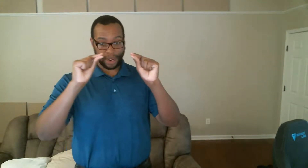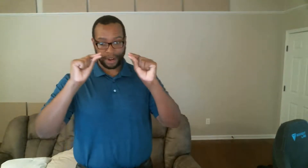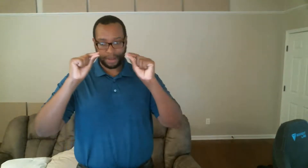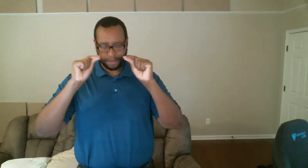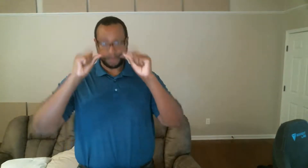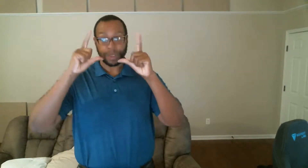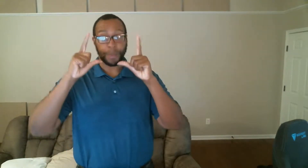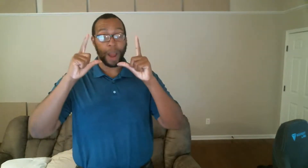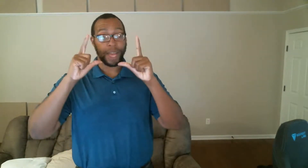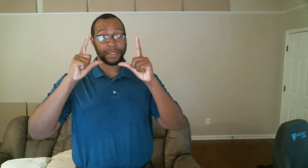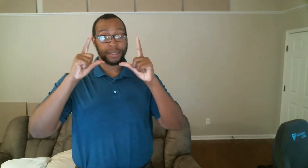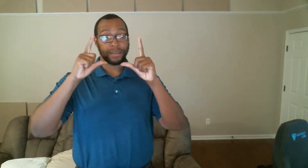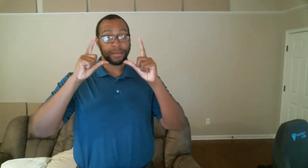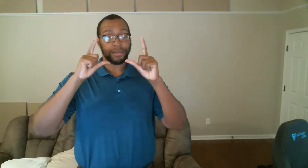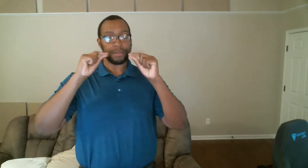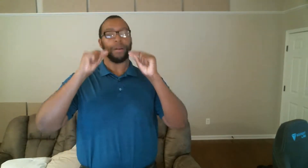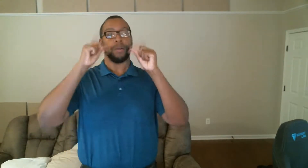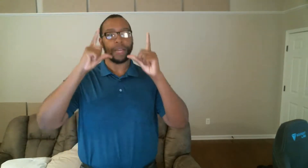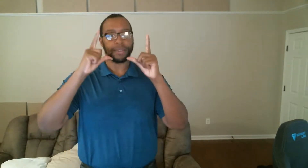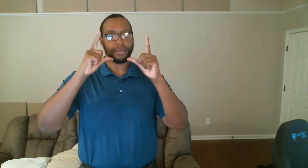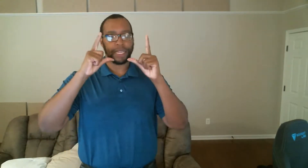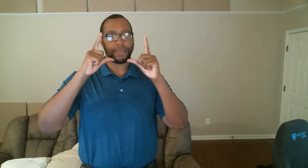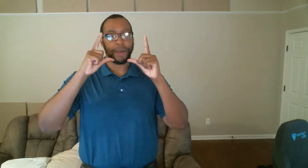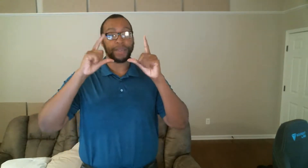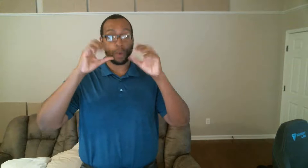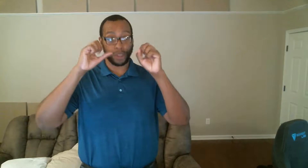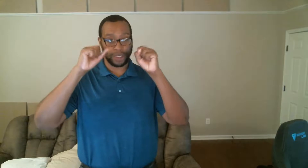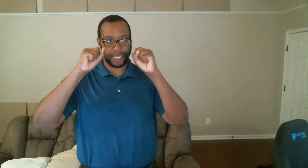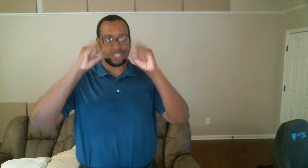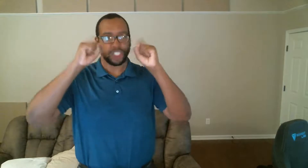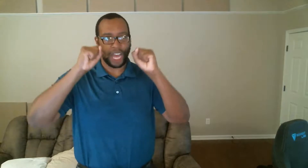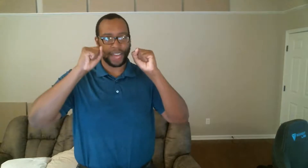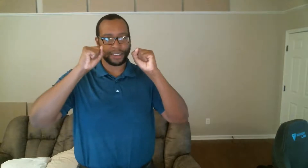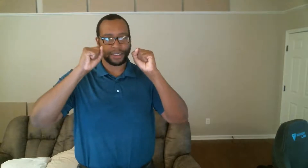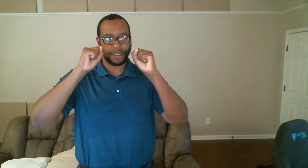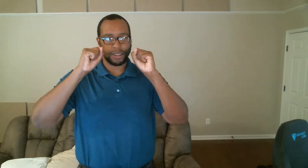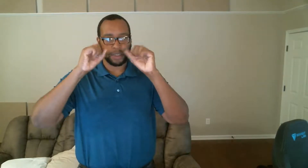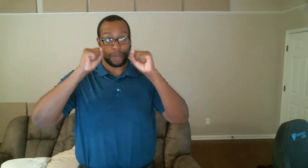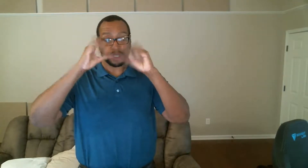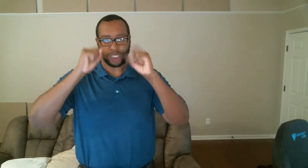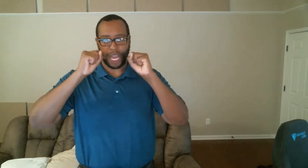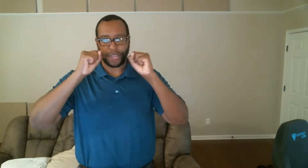here. Surprised. Oh, that surprised me. Or you'll see shocked. I was shocked.